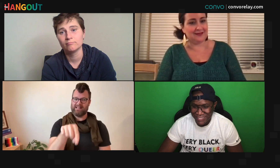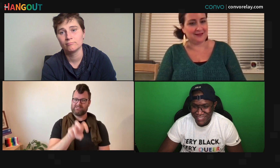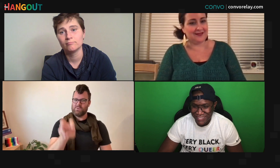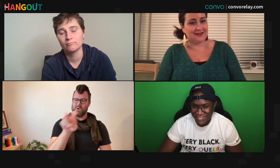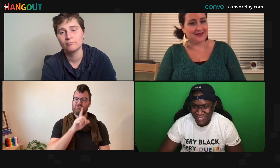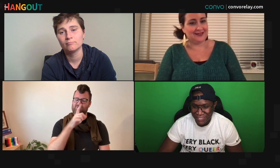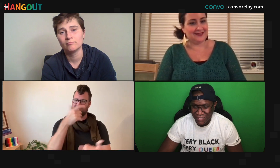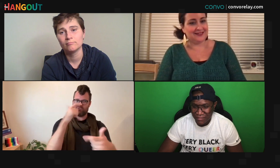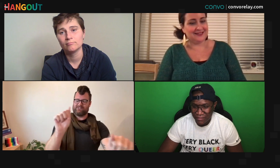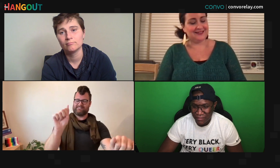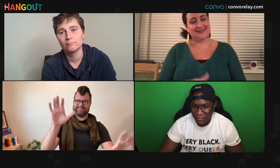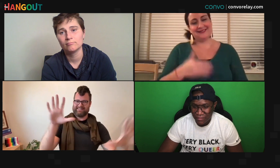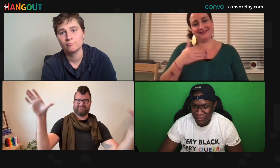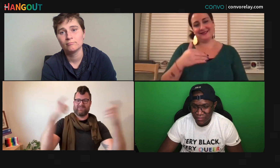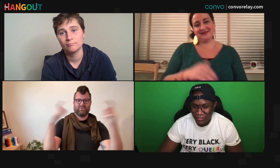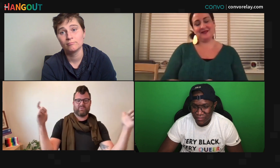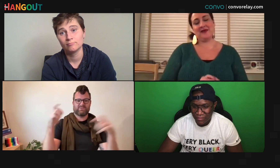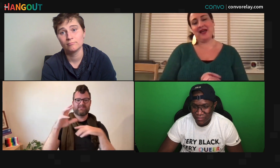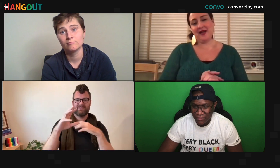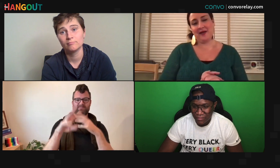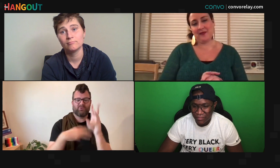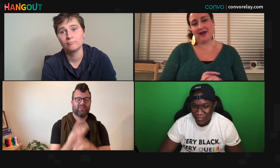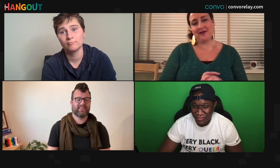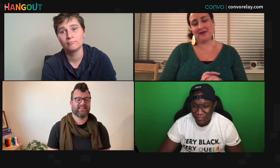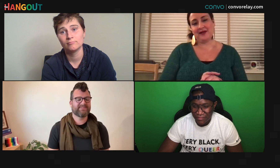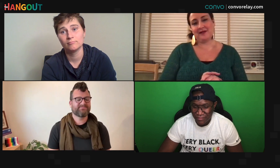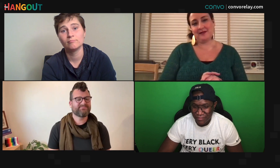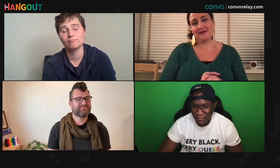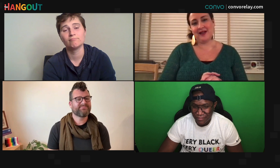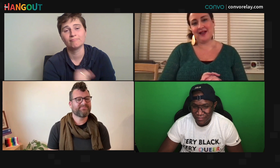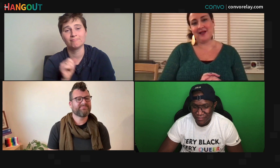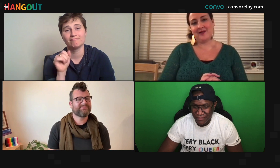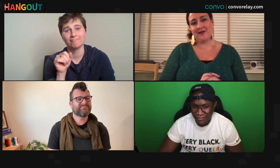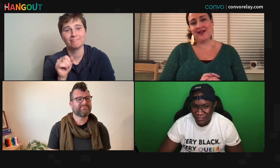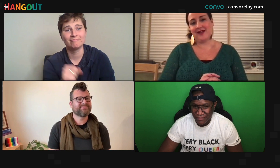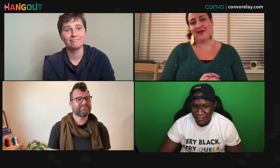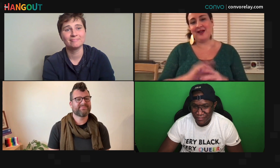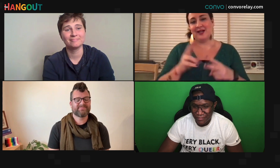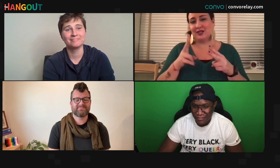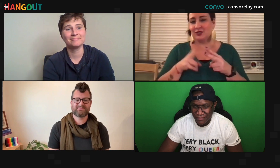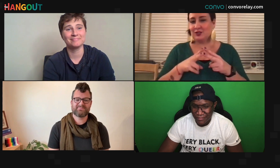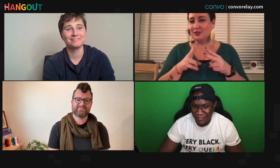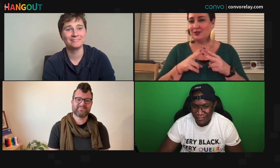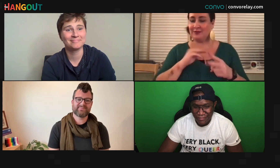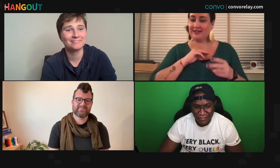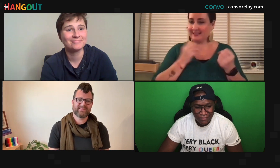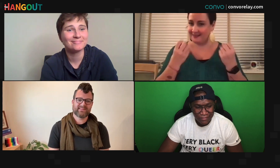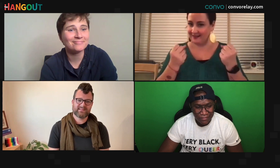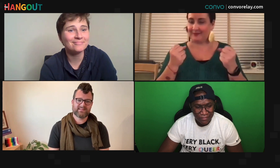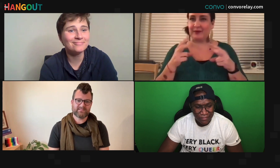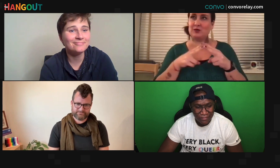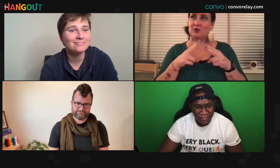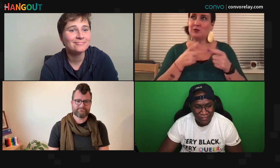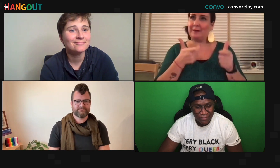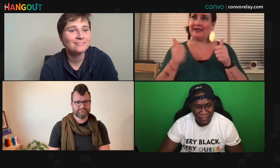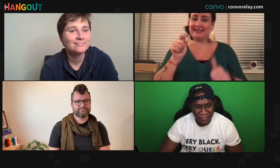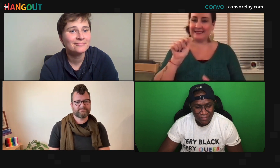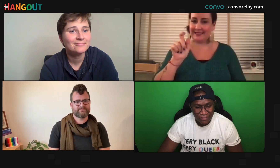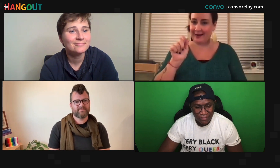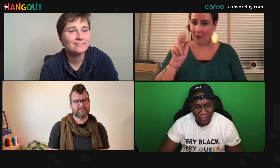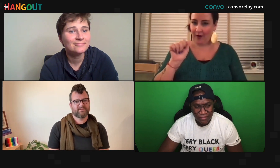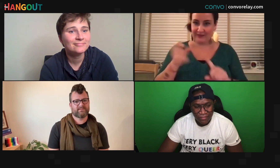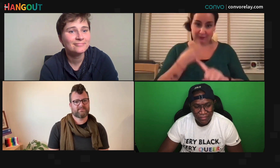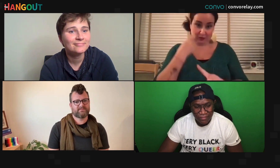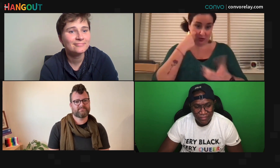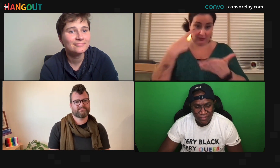know who's making these decisions or making these inputs. And so it's a very interesting process. Wow,